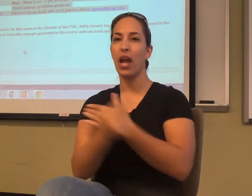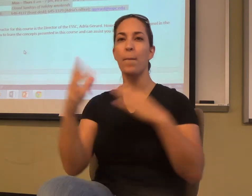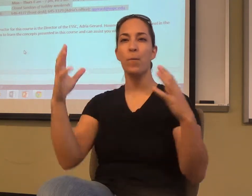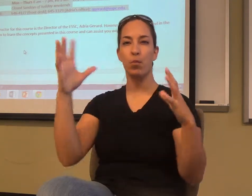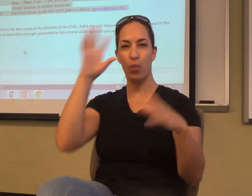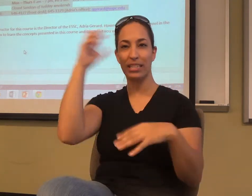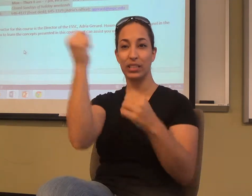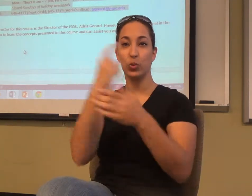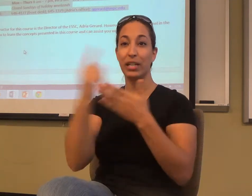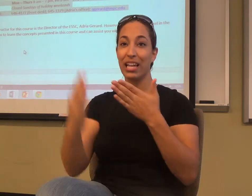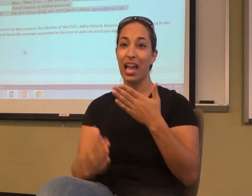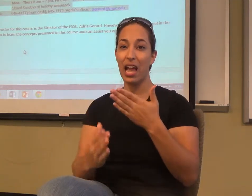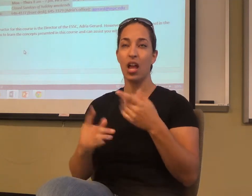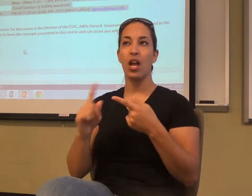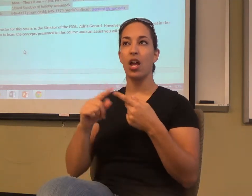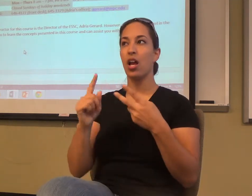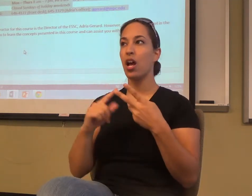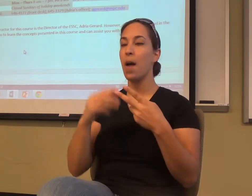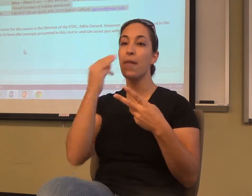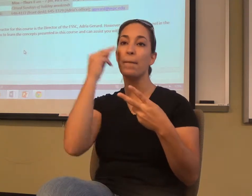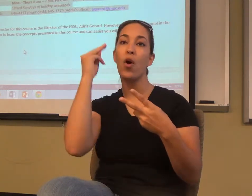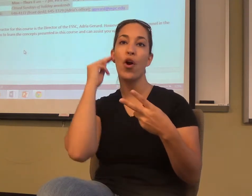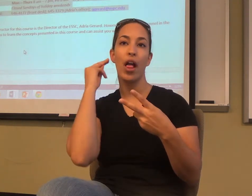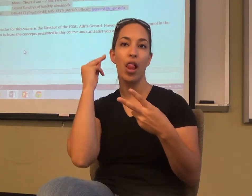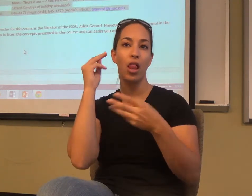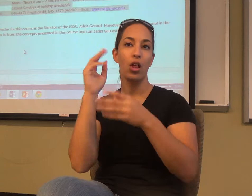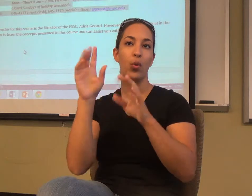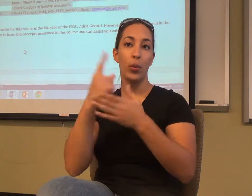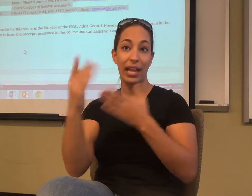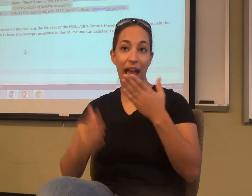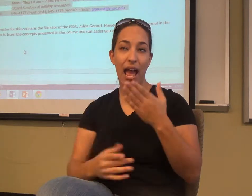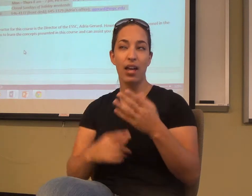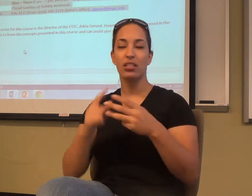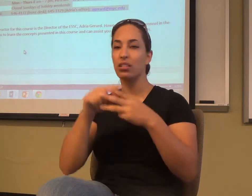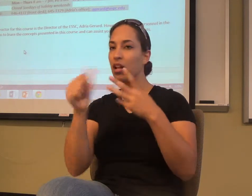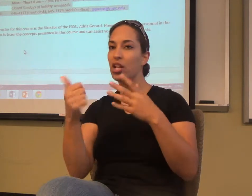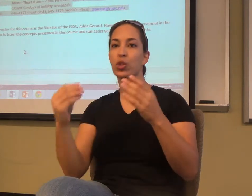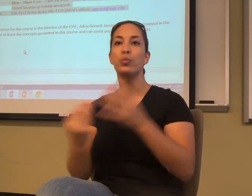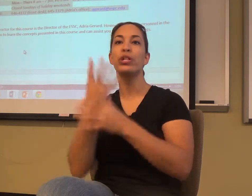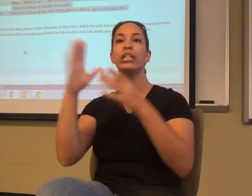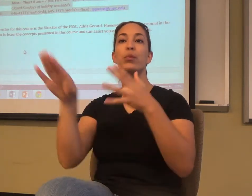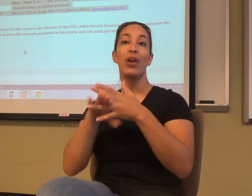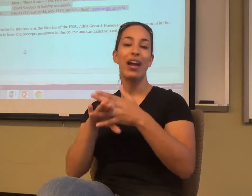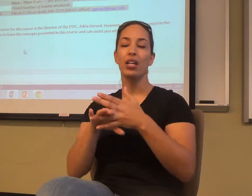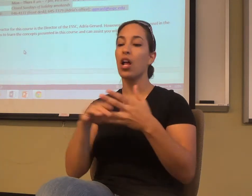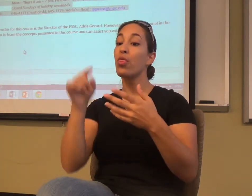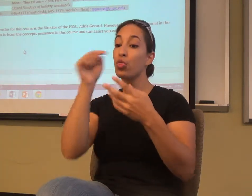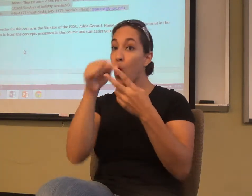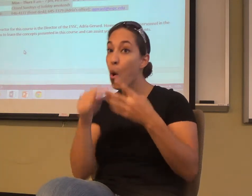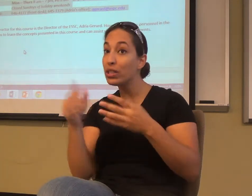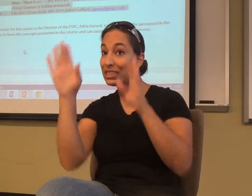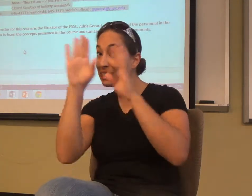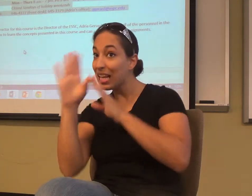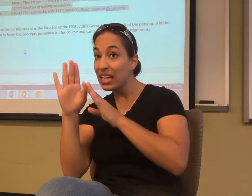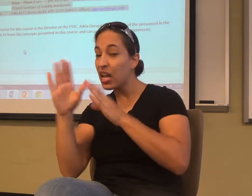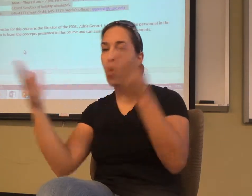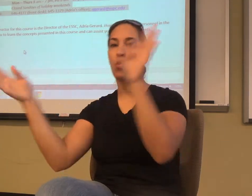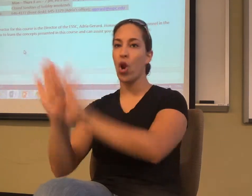Break, we're not open on those Sundays. Okay. But we are open every other Sunday of the semester. Here are my email